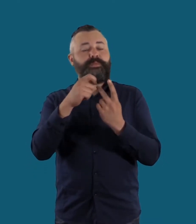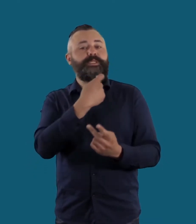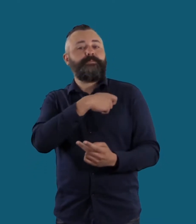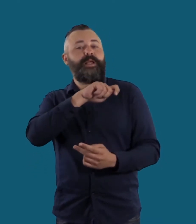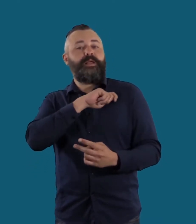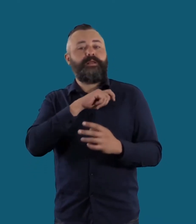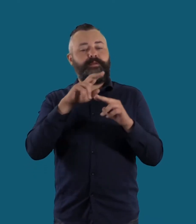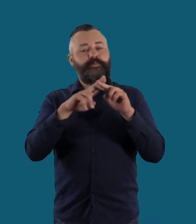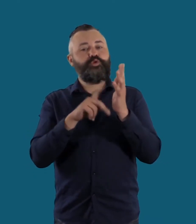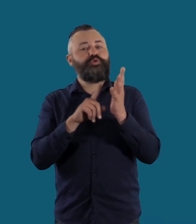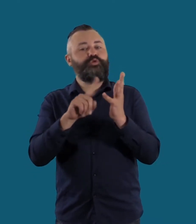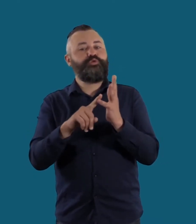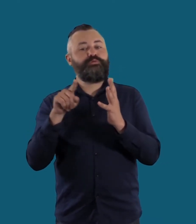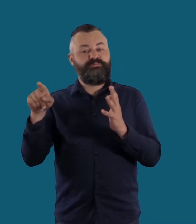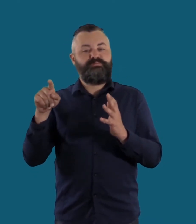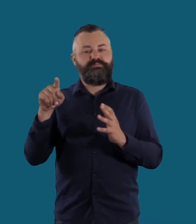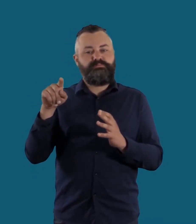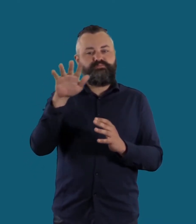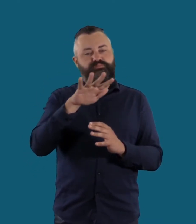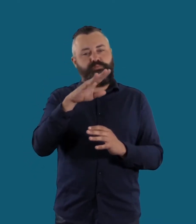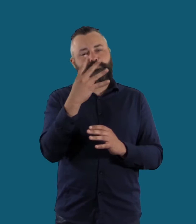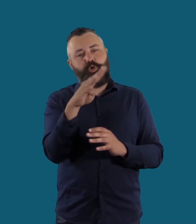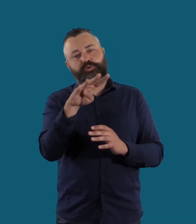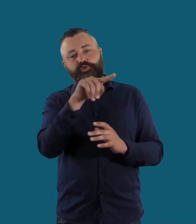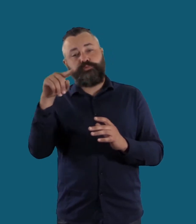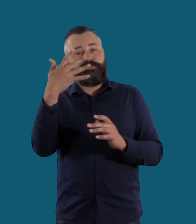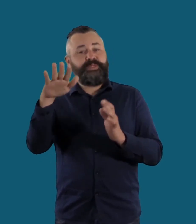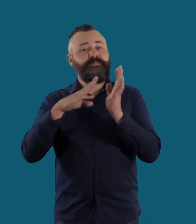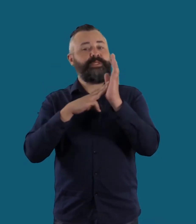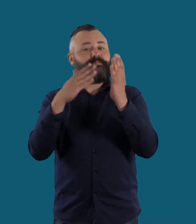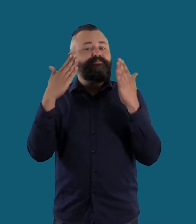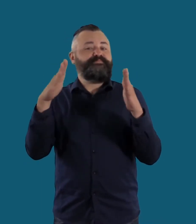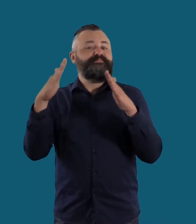2, in 1918, the Spanish flu caused 40 to 50 million deaths.